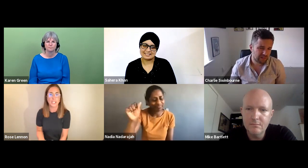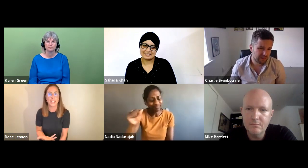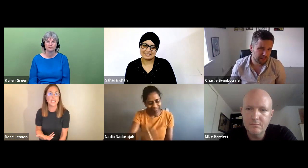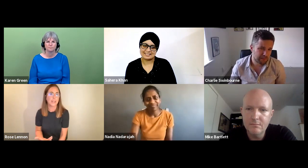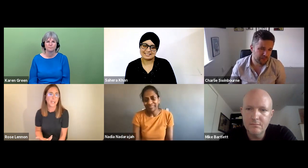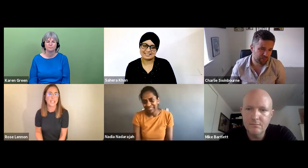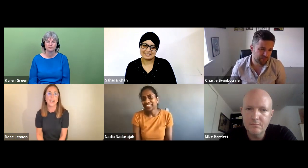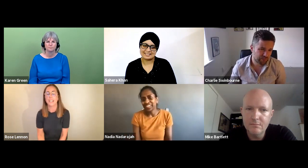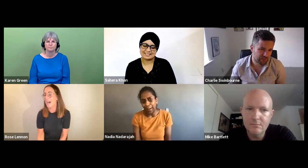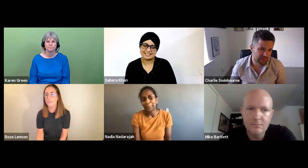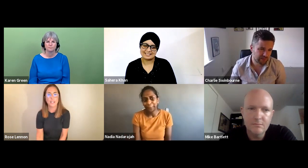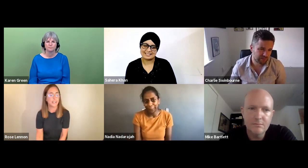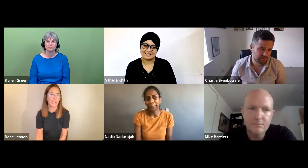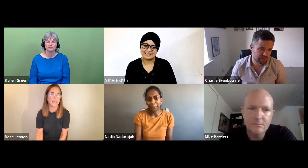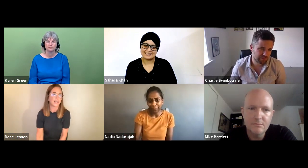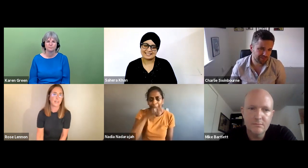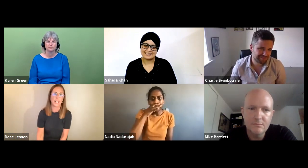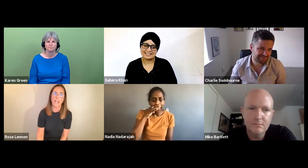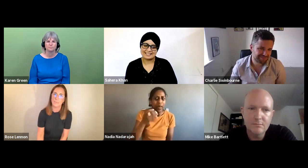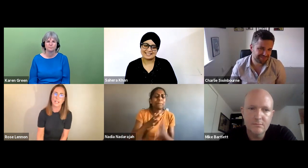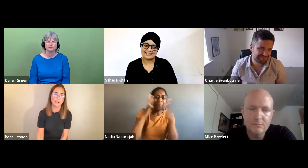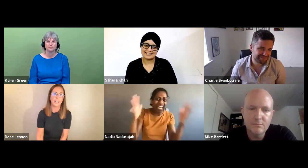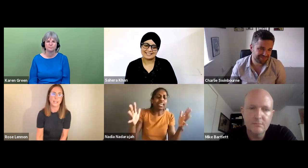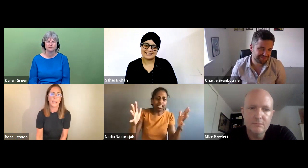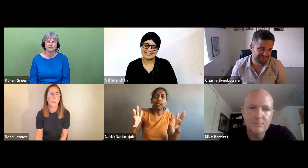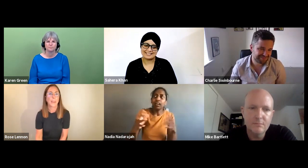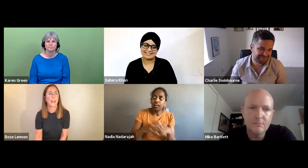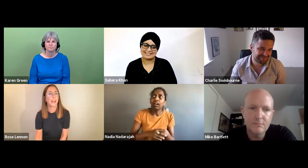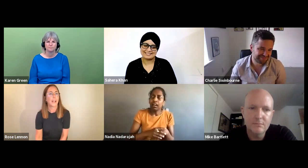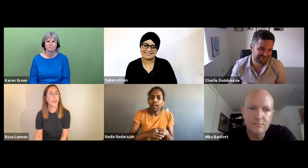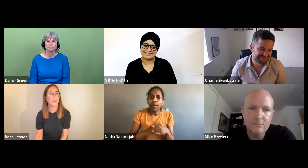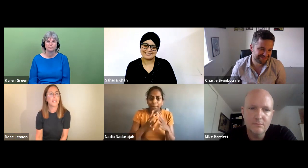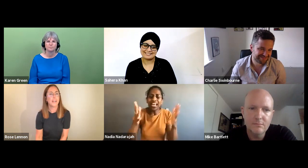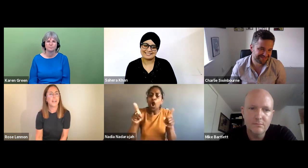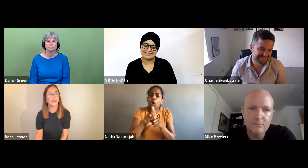turning it into BSL. Yeah, absolutely. Nadia's agreeing. Absolutely. It was